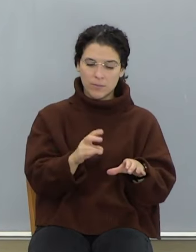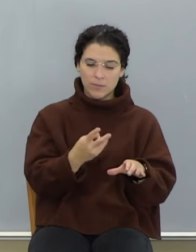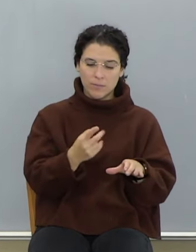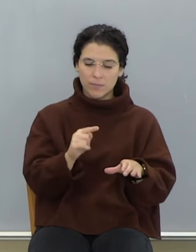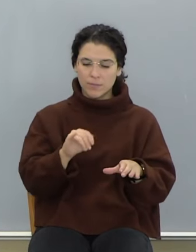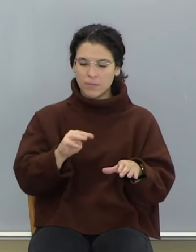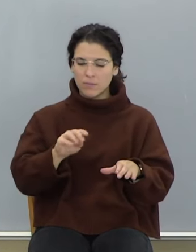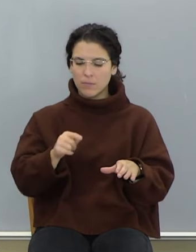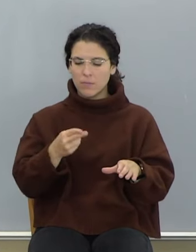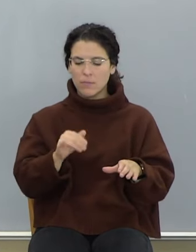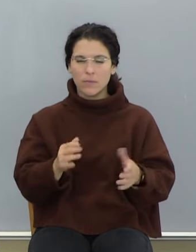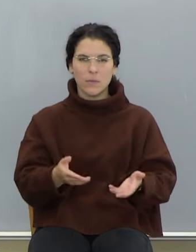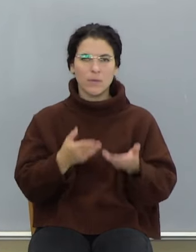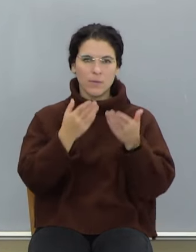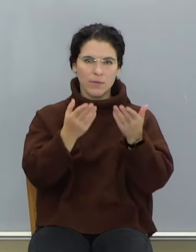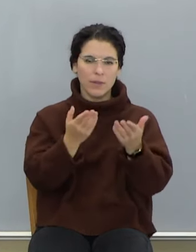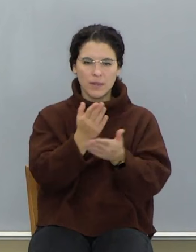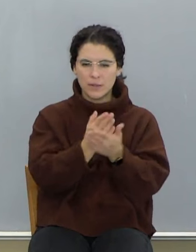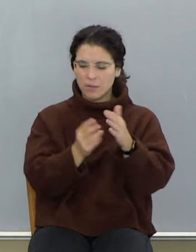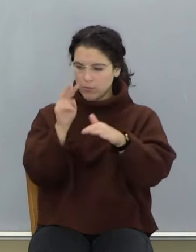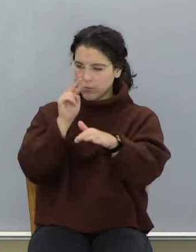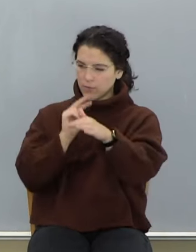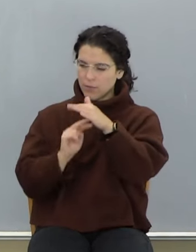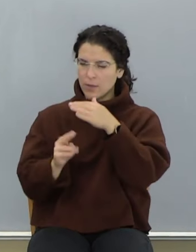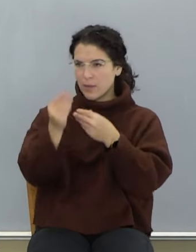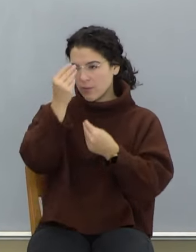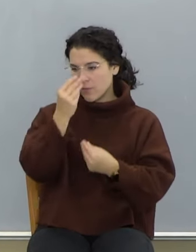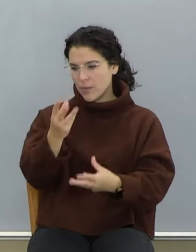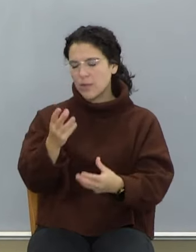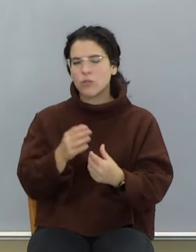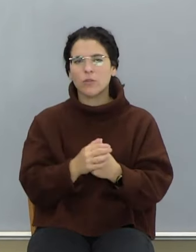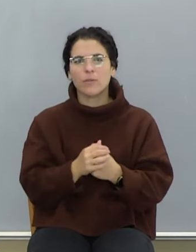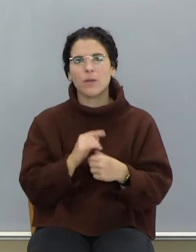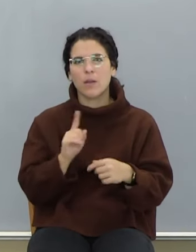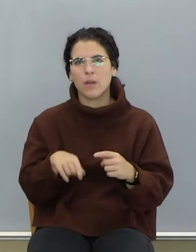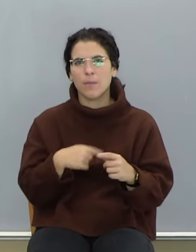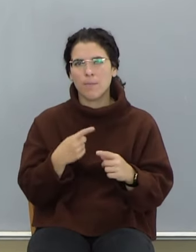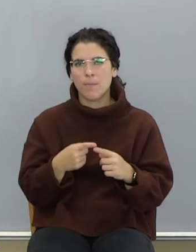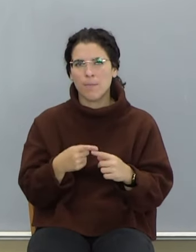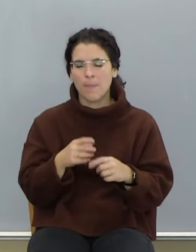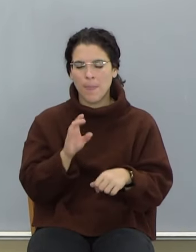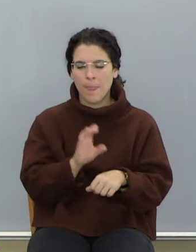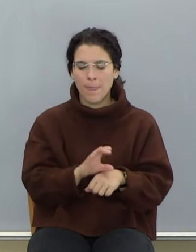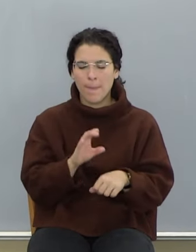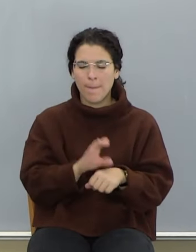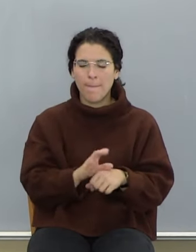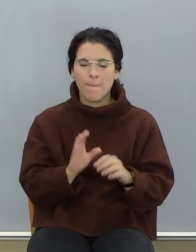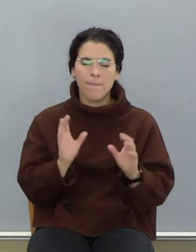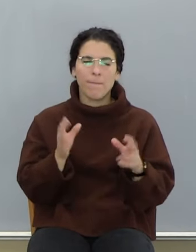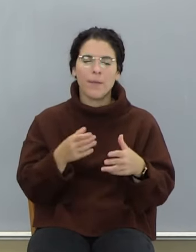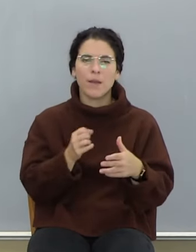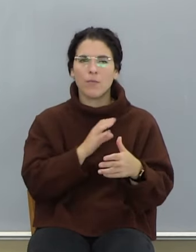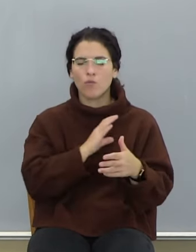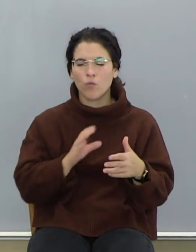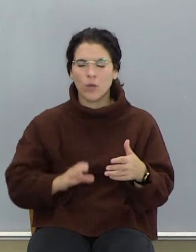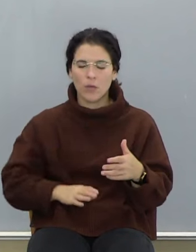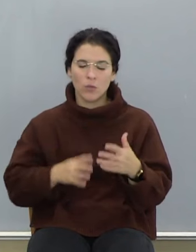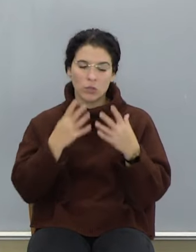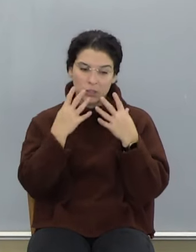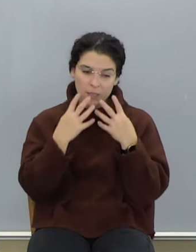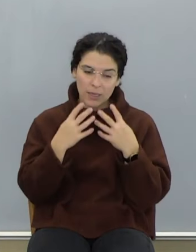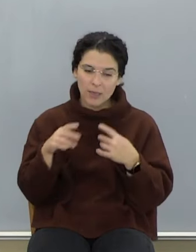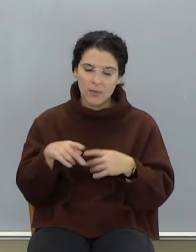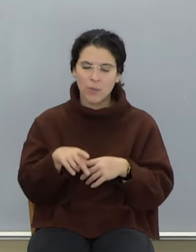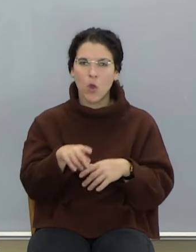Paul provides some prophetic information about the church, the body of Christ, which sadly